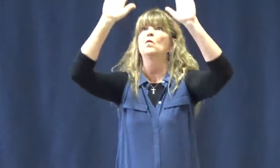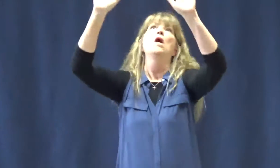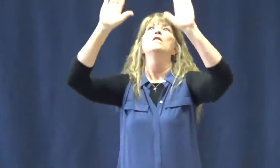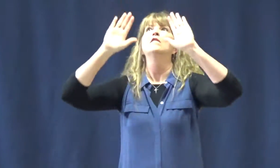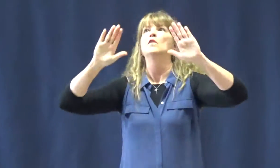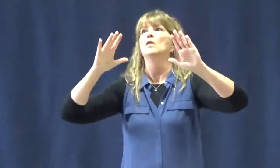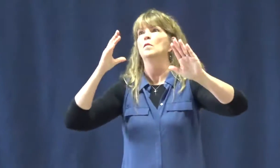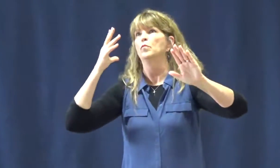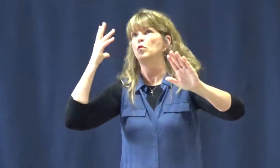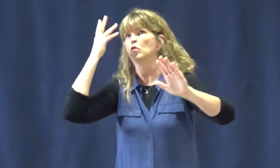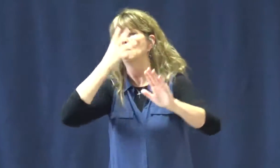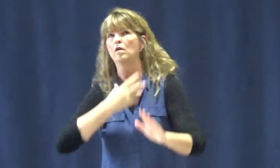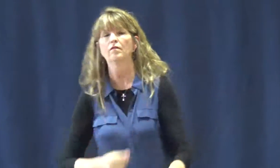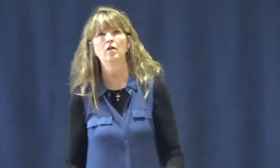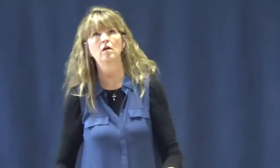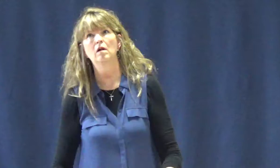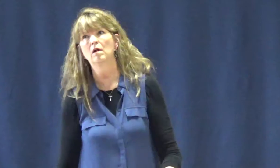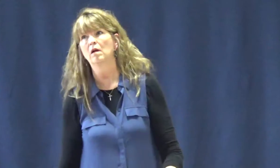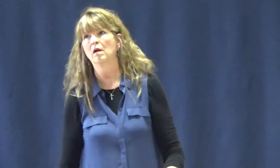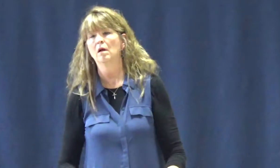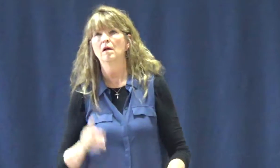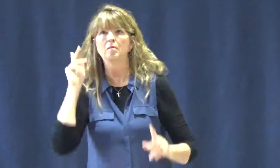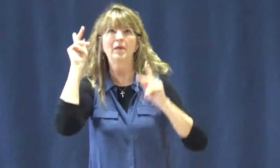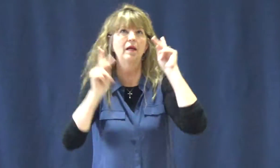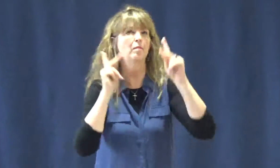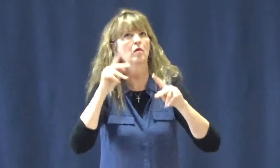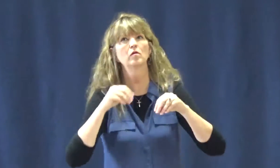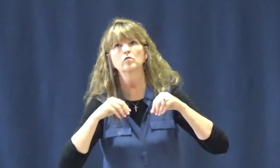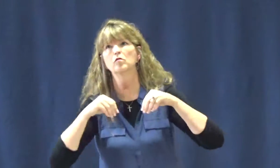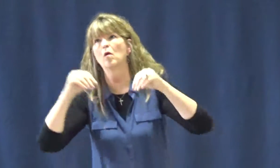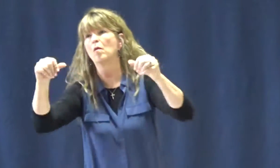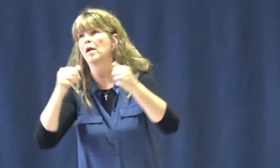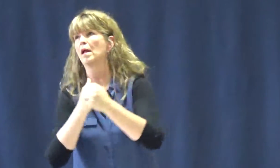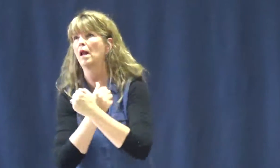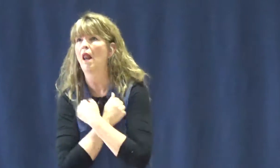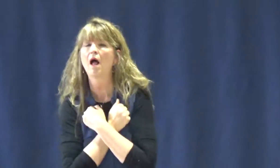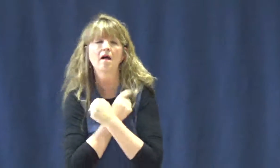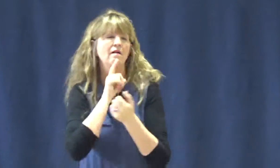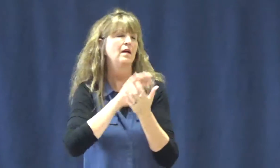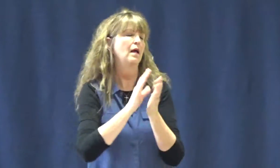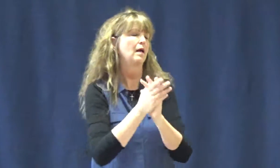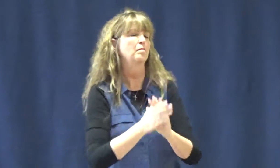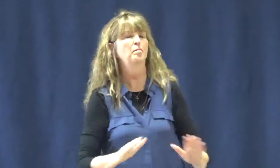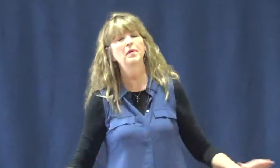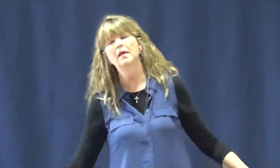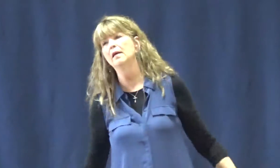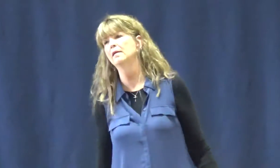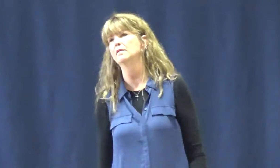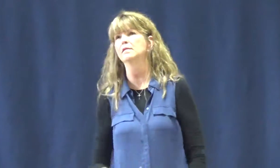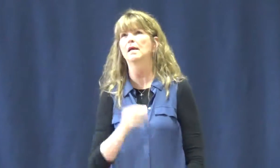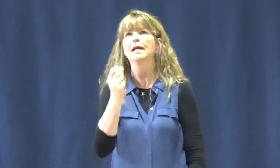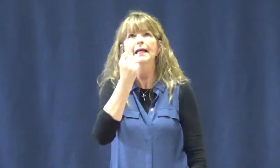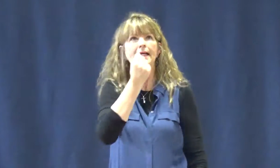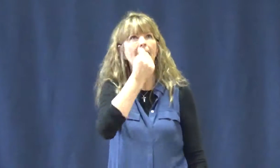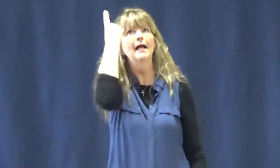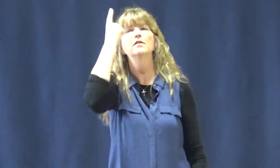Sometimes we see wonderful, beautiful things that people are sowing with love and peace